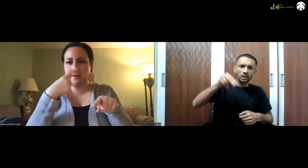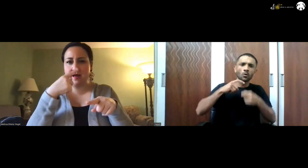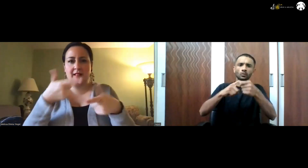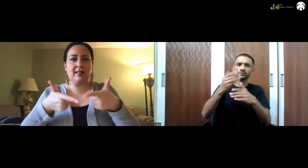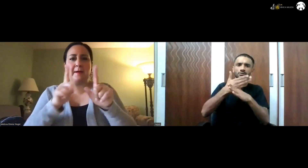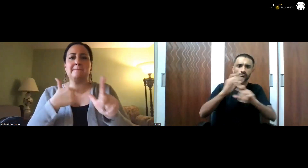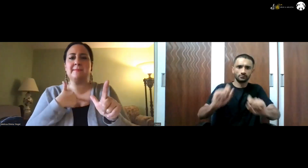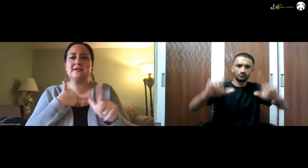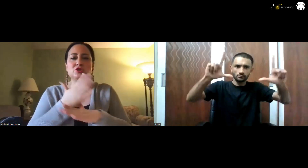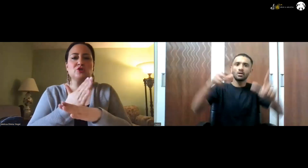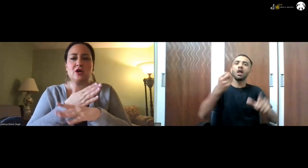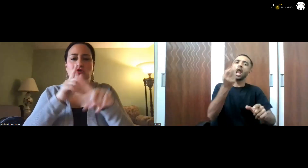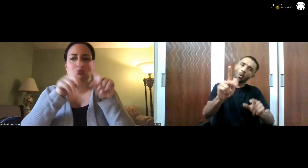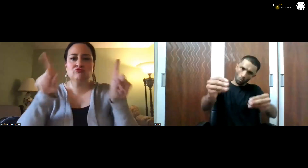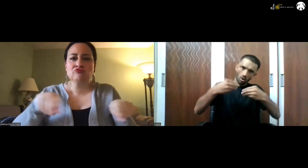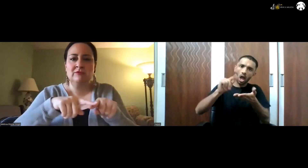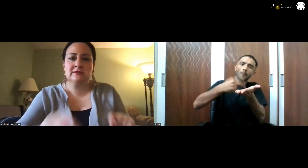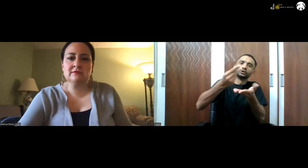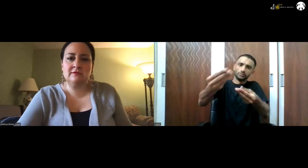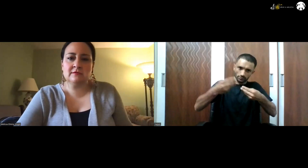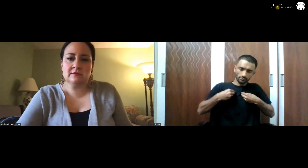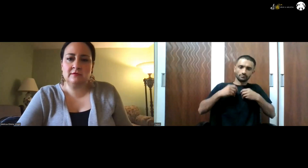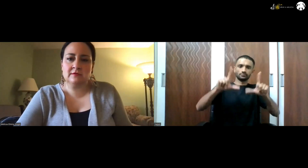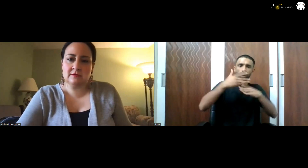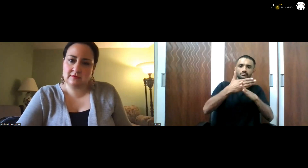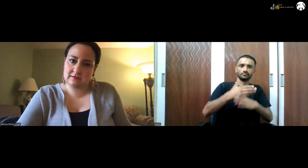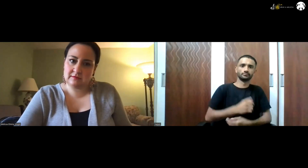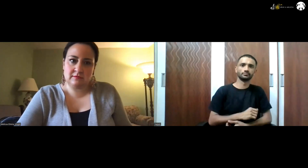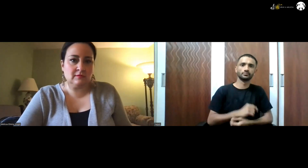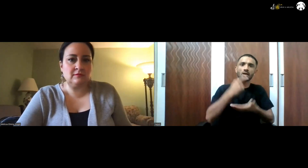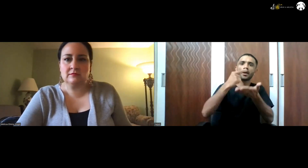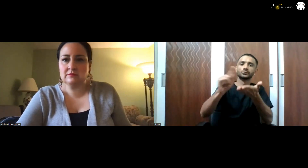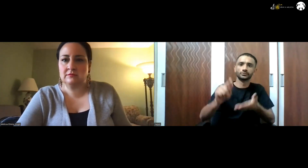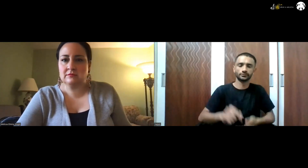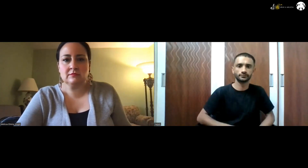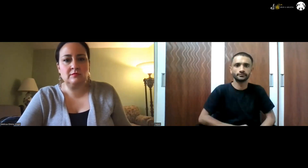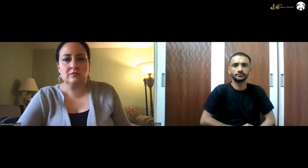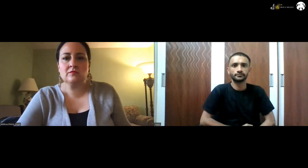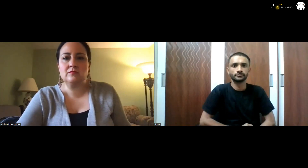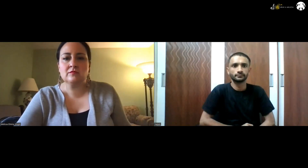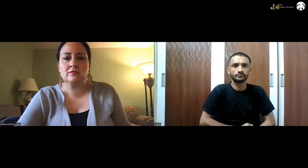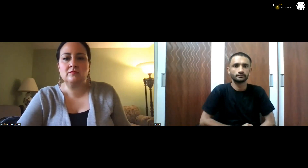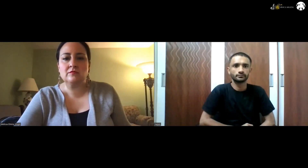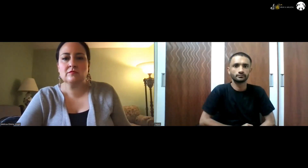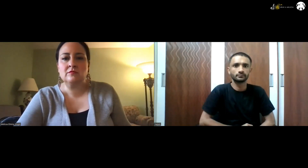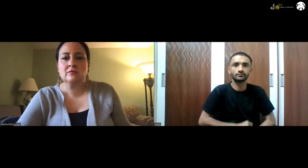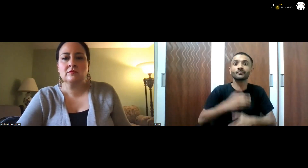I will need to share my screen, so kindly give me co-host access or sharing